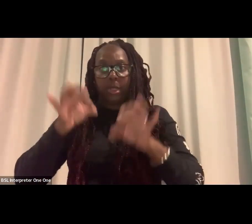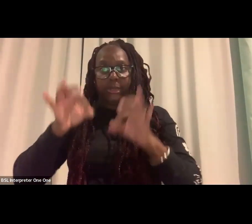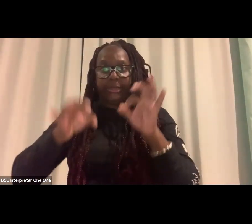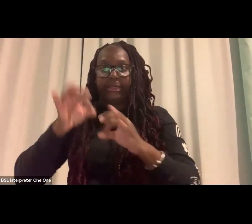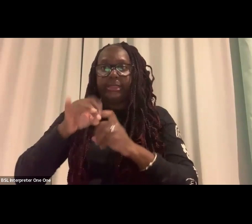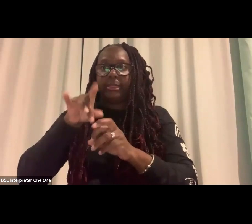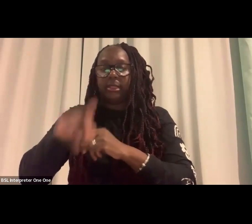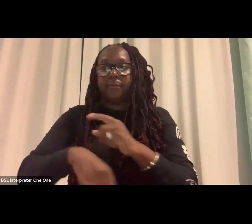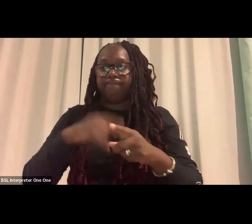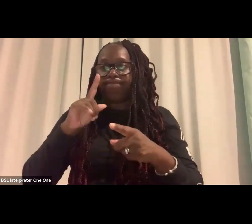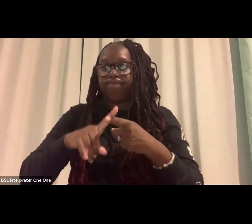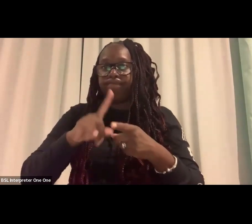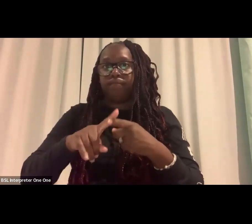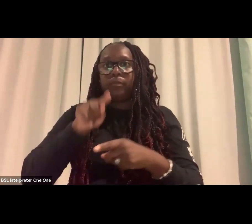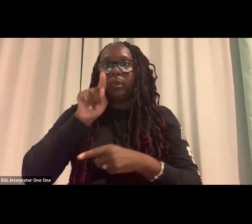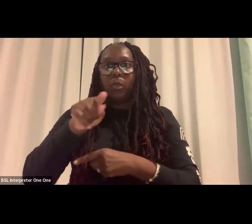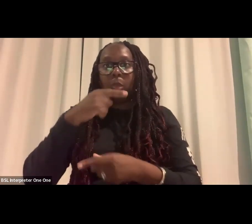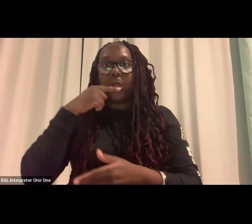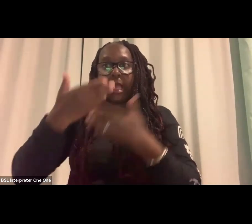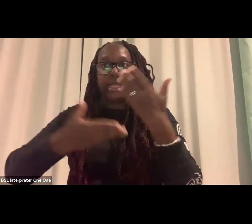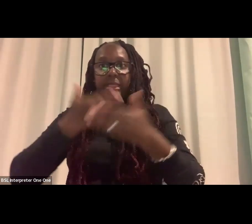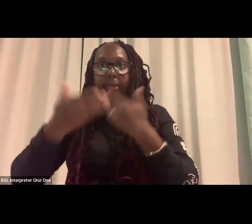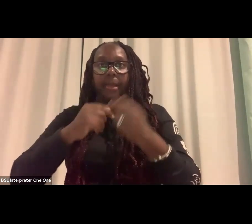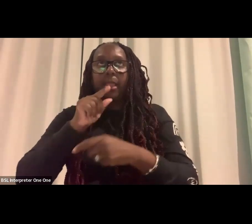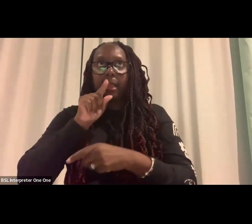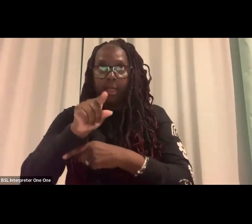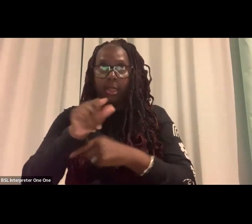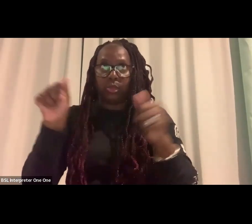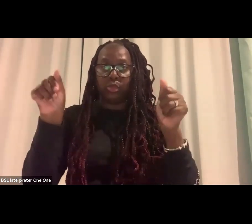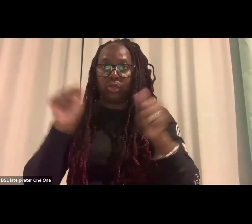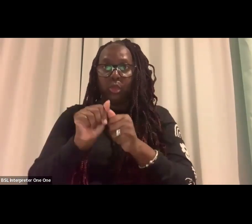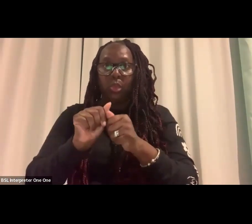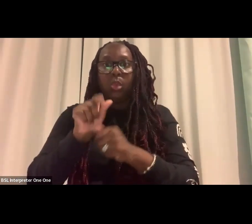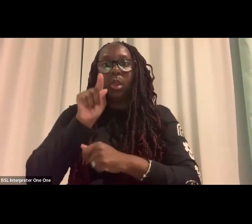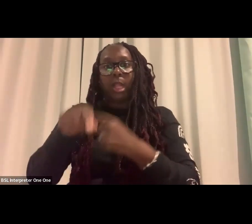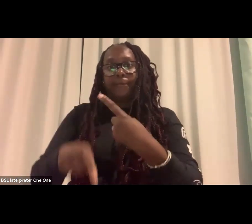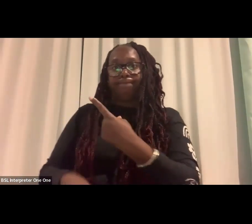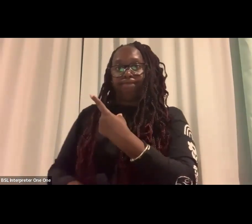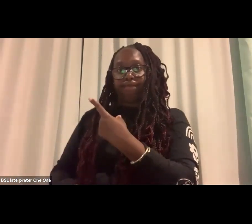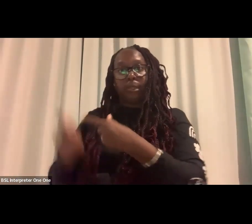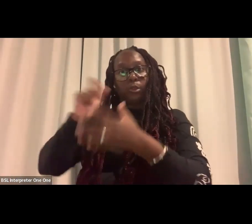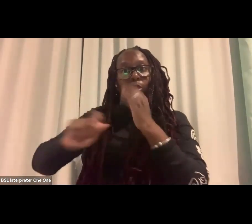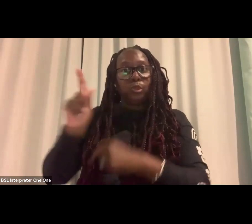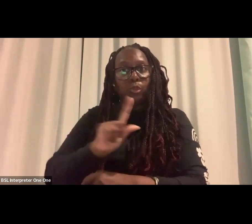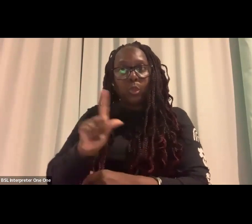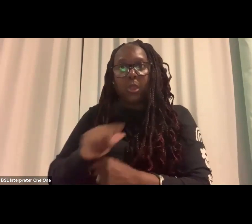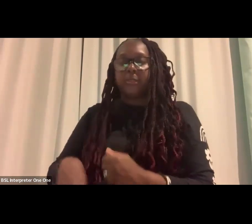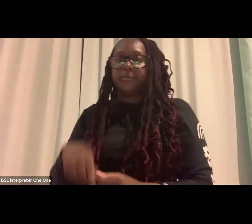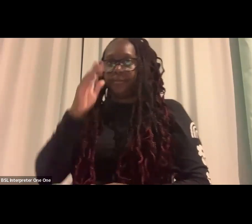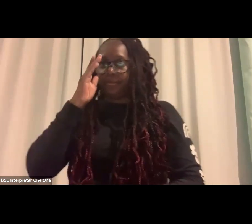So first of all, let me just show you a little overview of what we've been doing. So first of